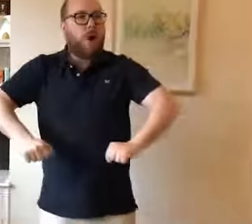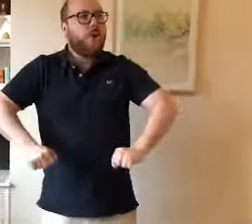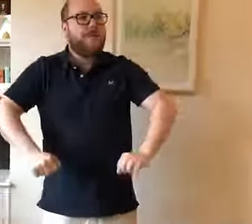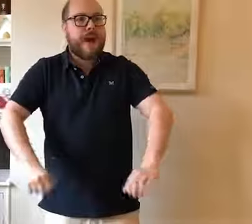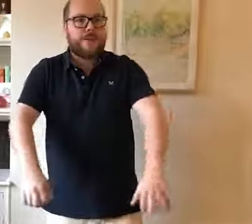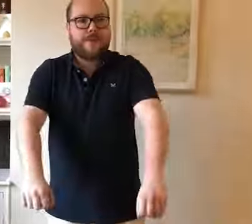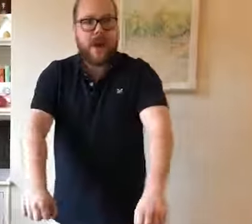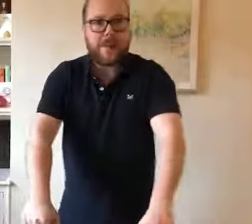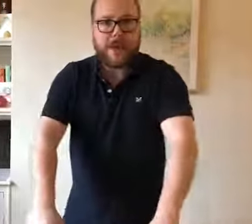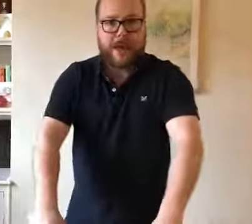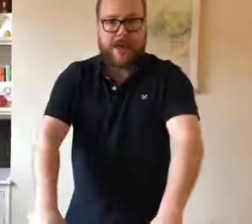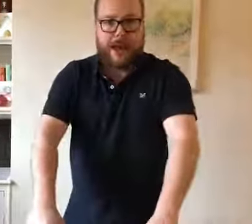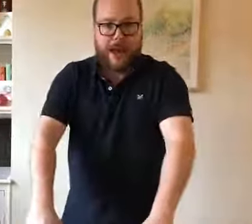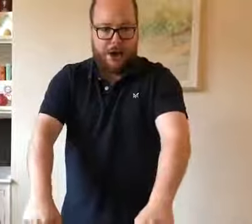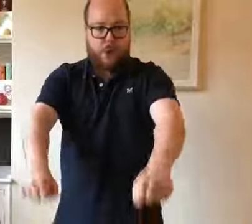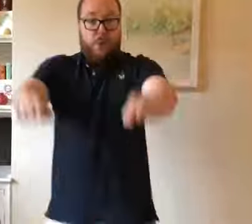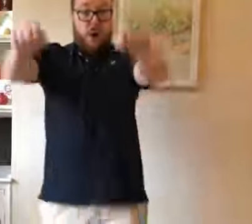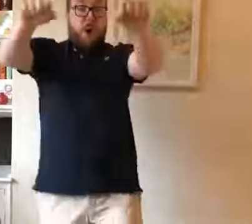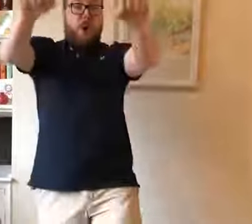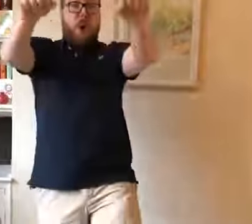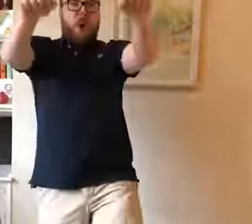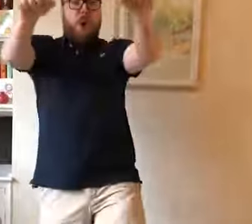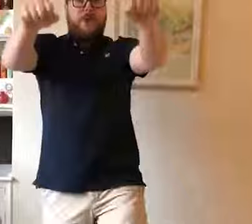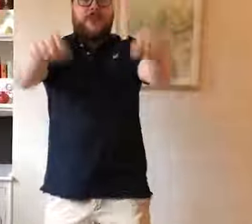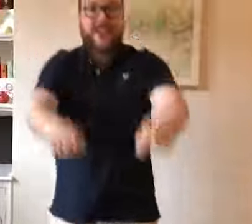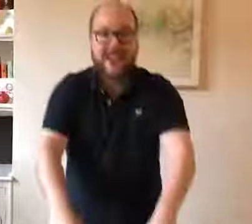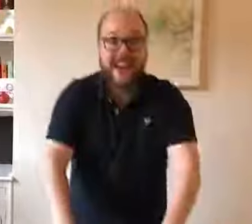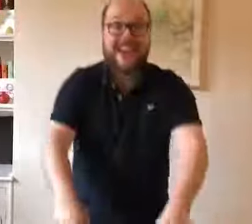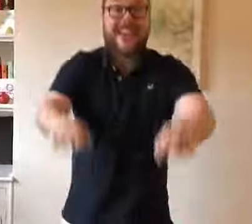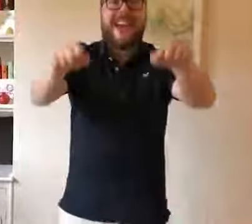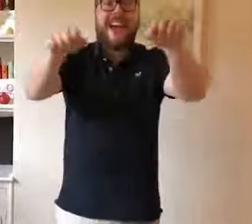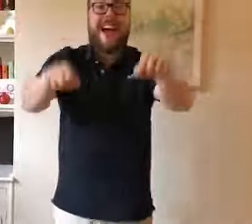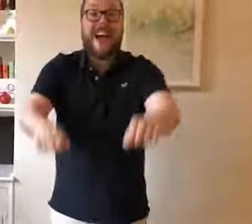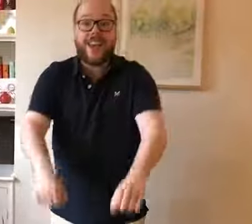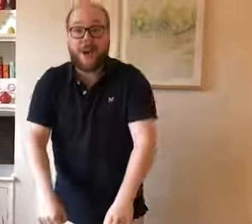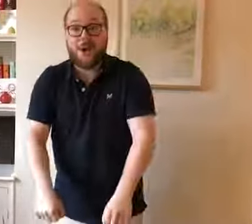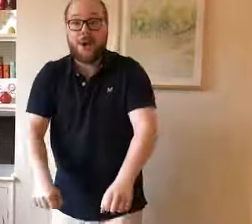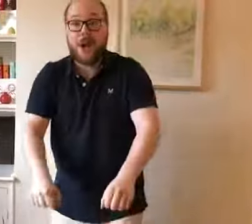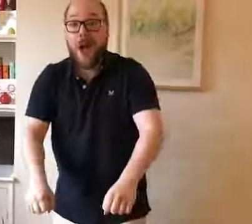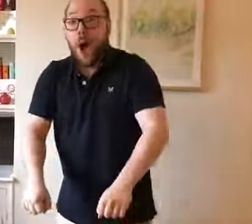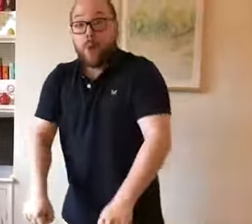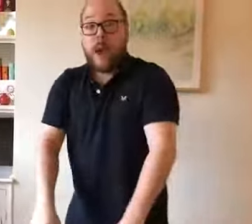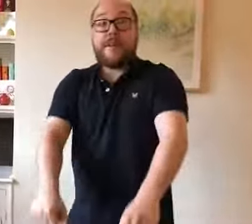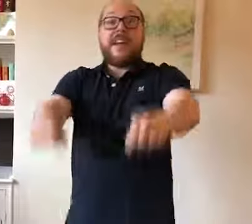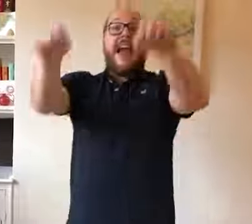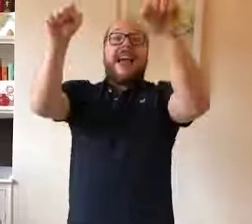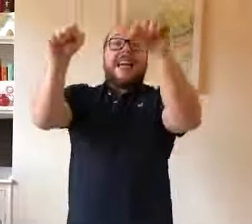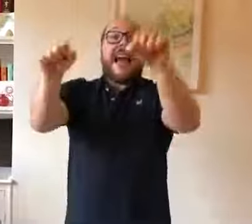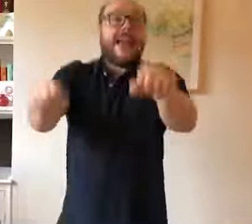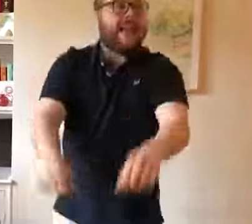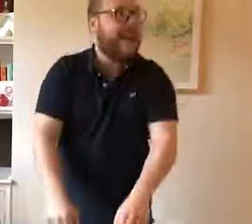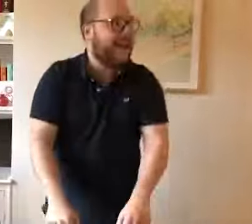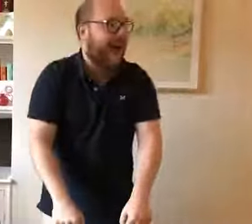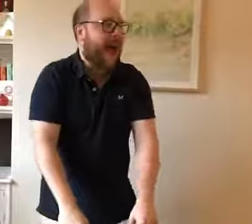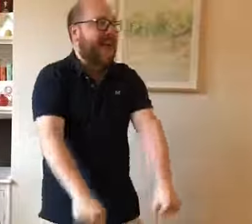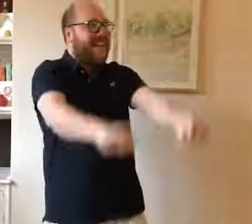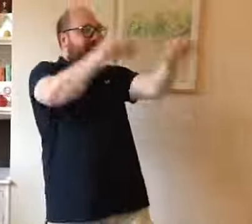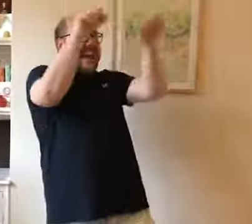on that farm he had a horse. E-I-E-O. With a neigh neigh here and a neigh